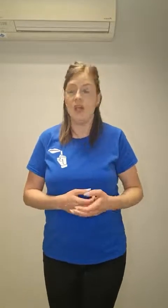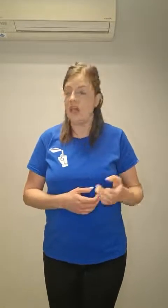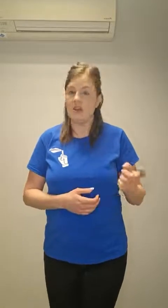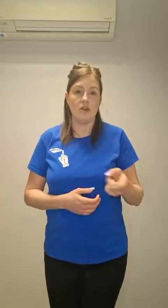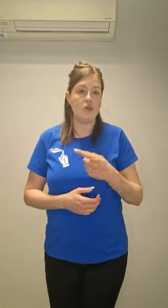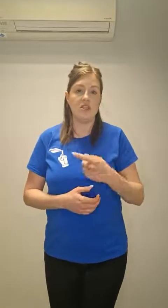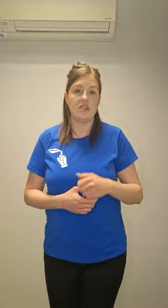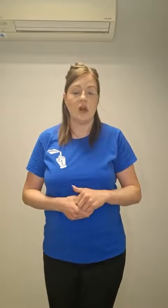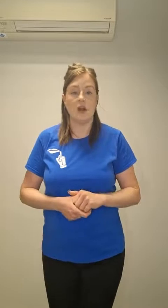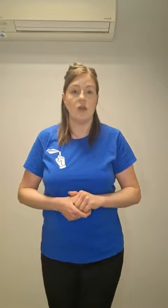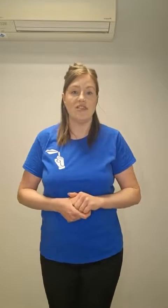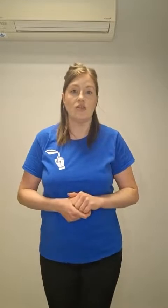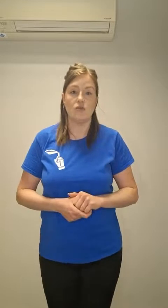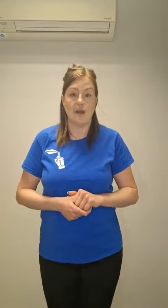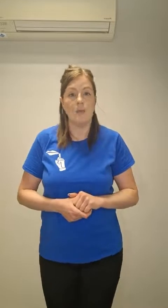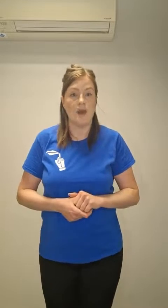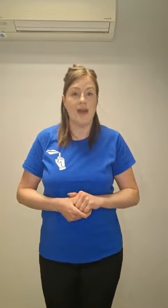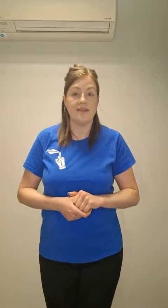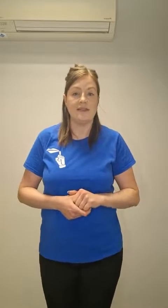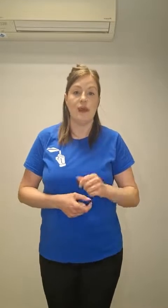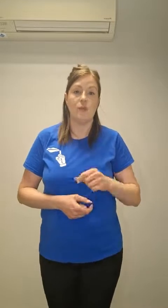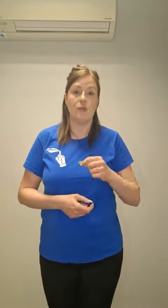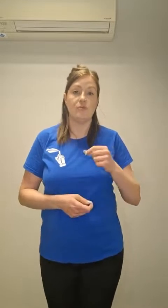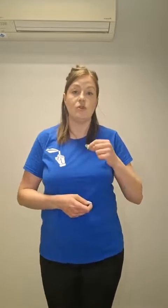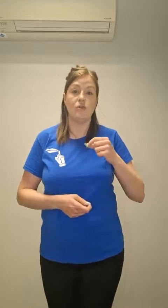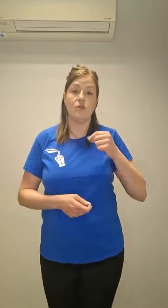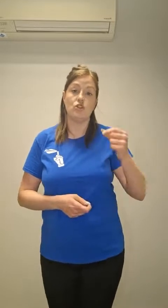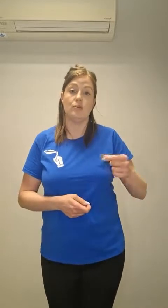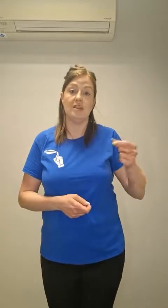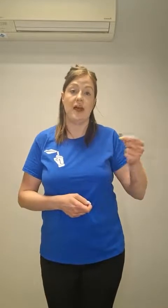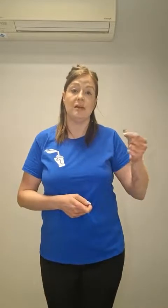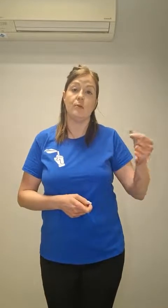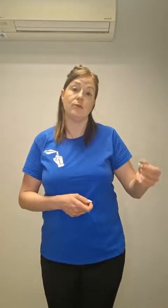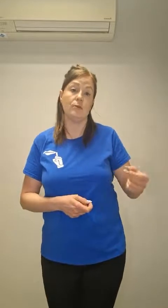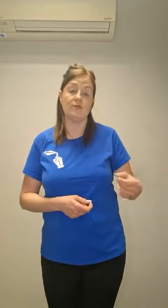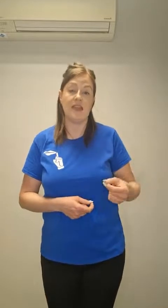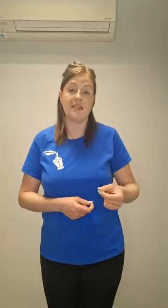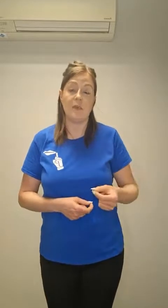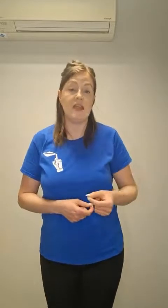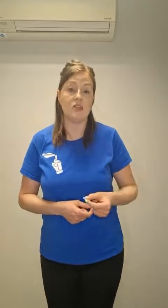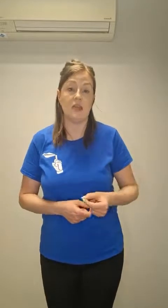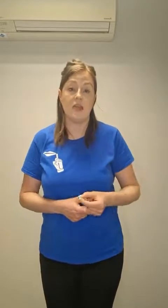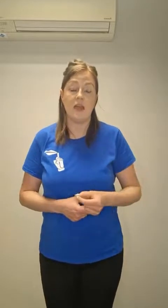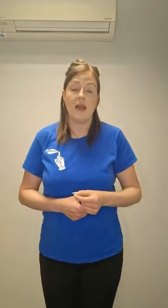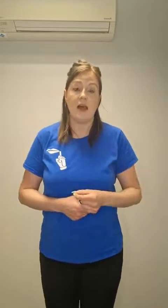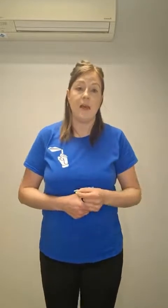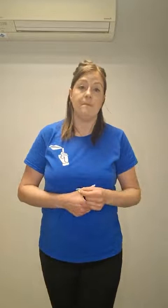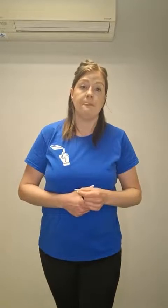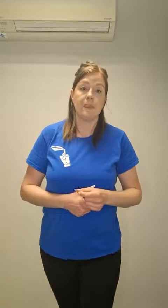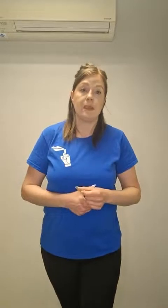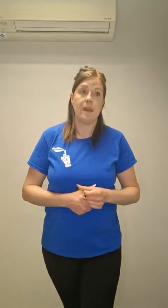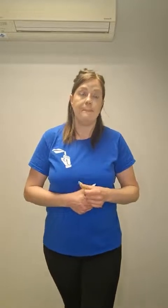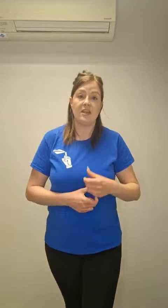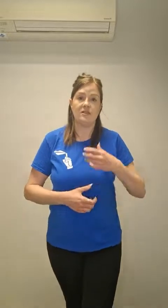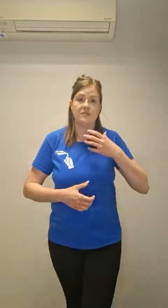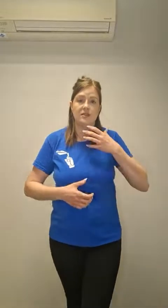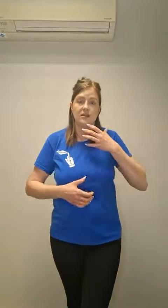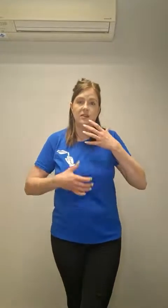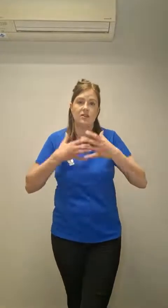then using Signalong is a great way to help them to produce and improve their speech, because